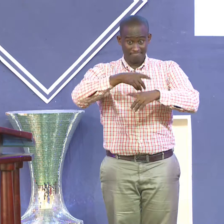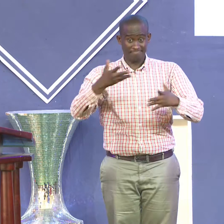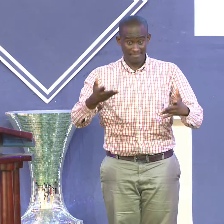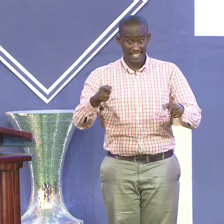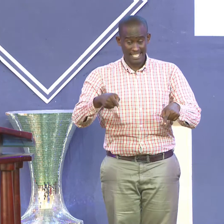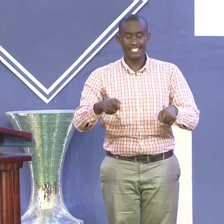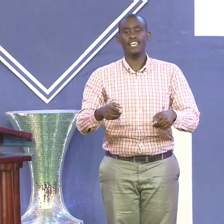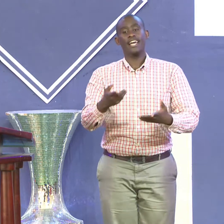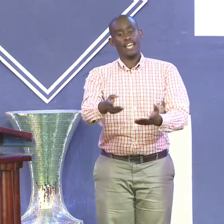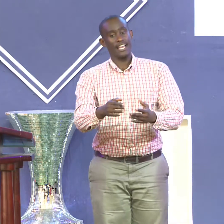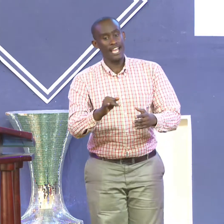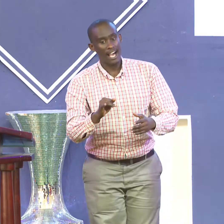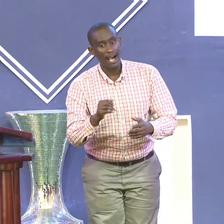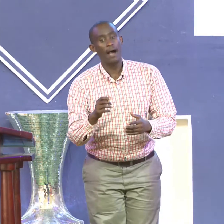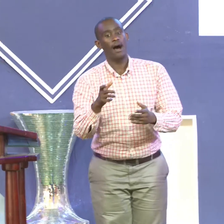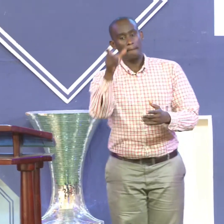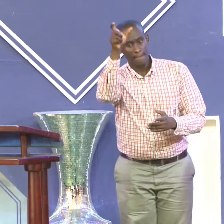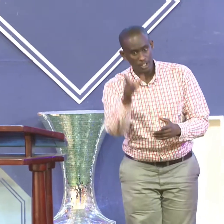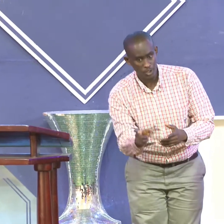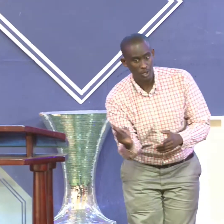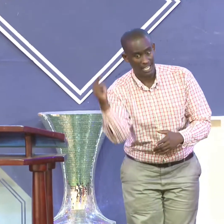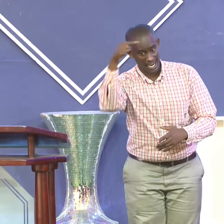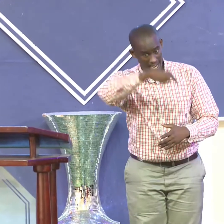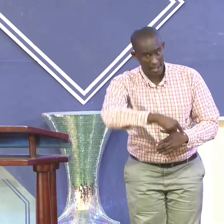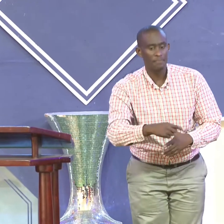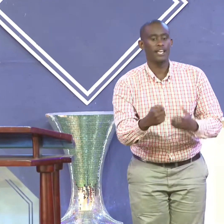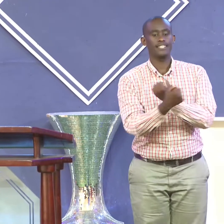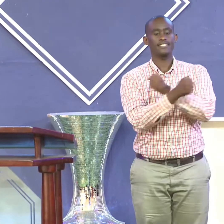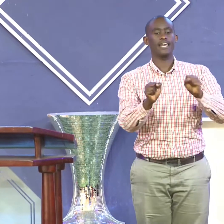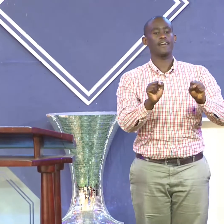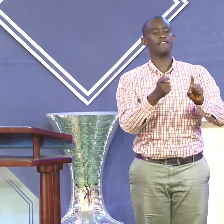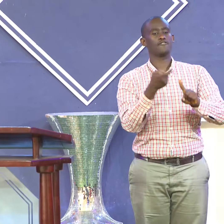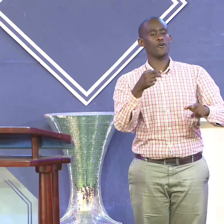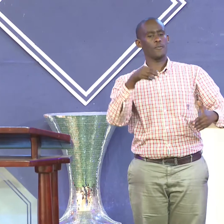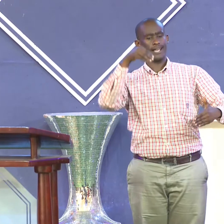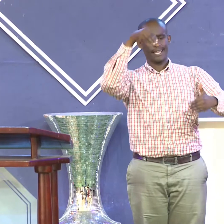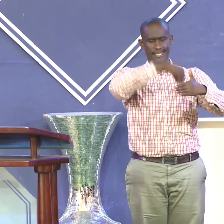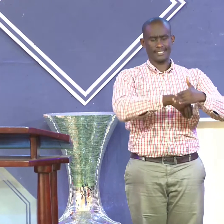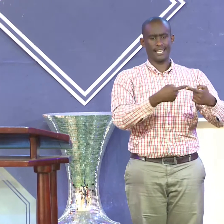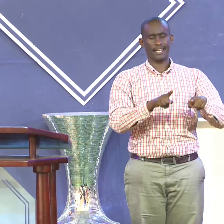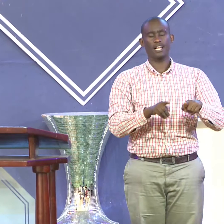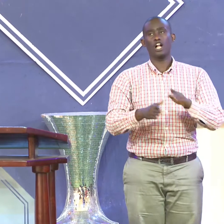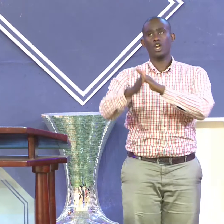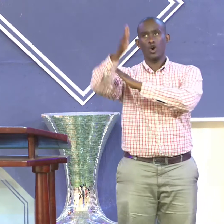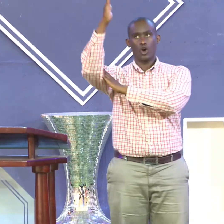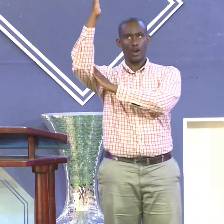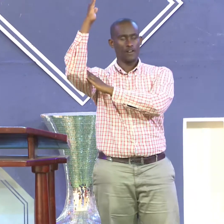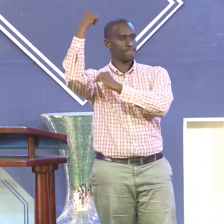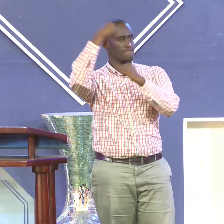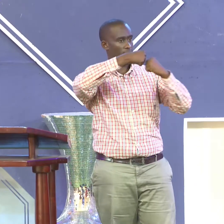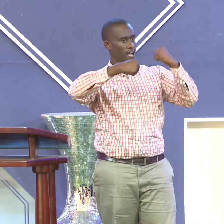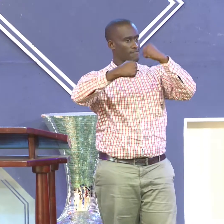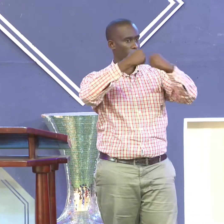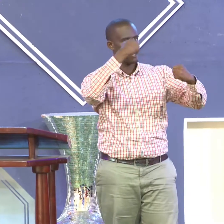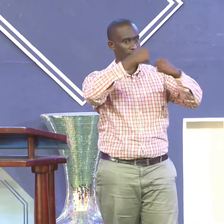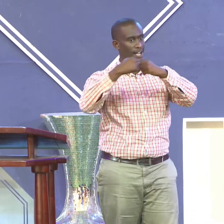time, he had to save from inside. Amen. God used to fight with his